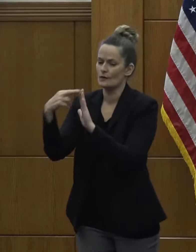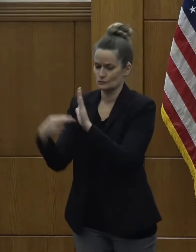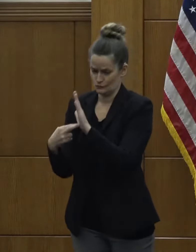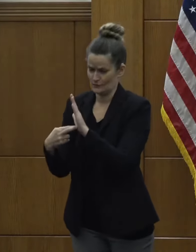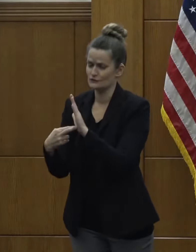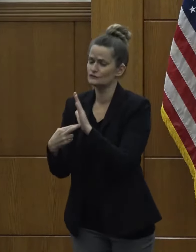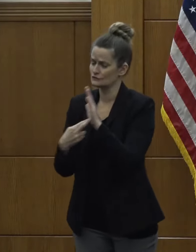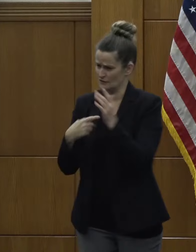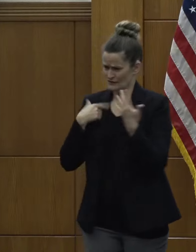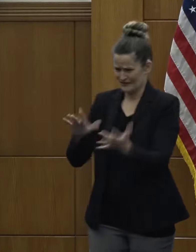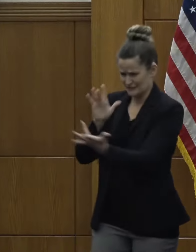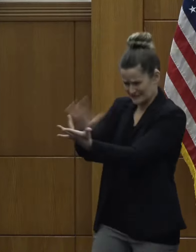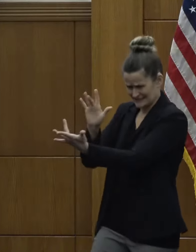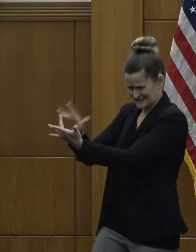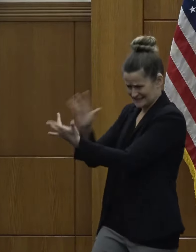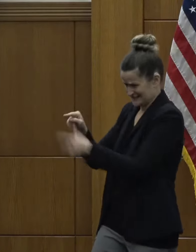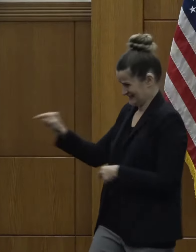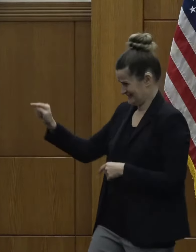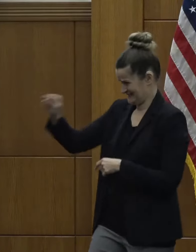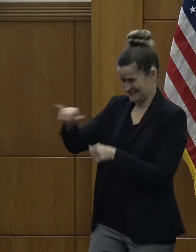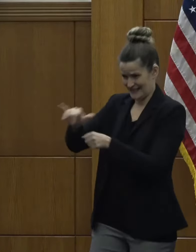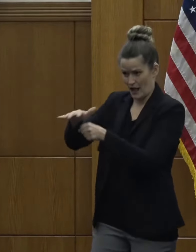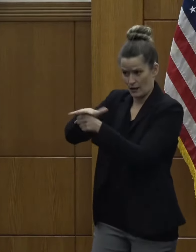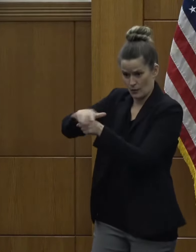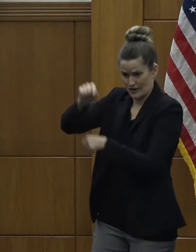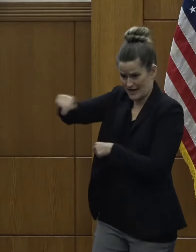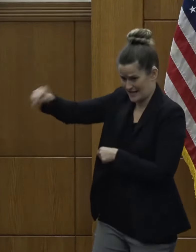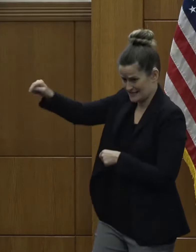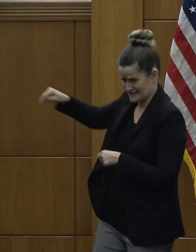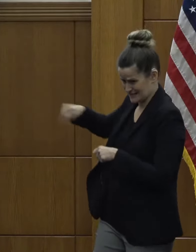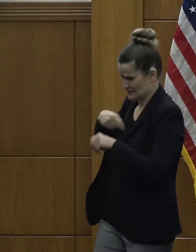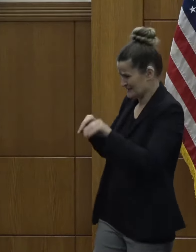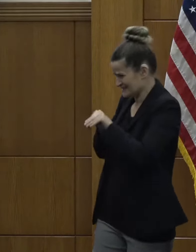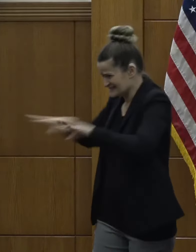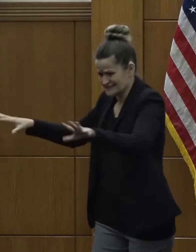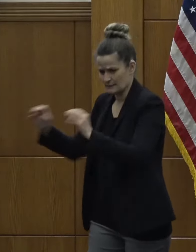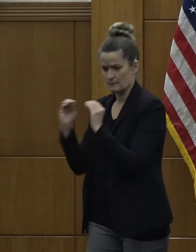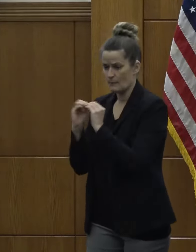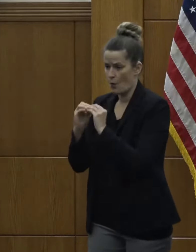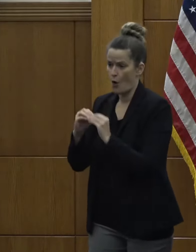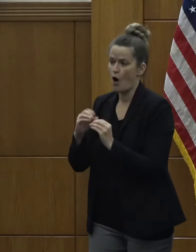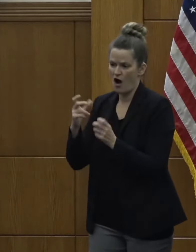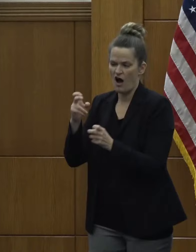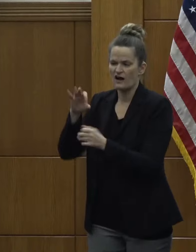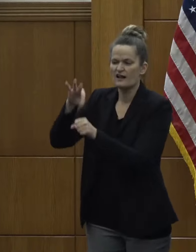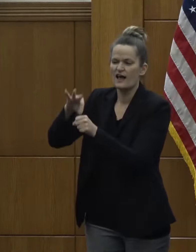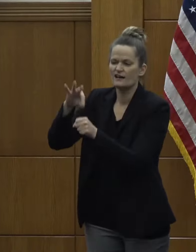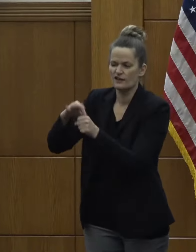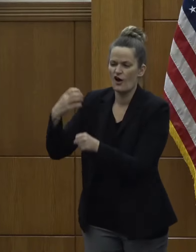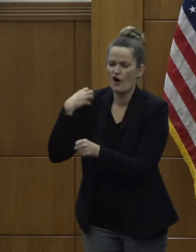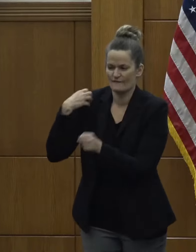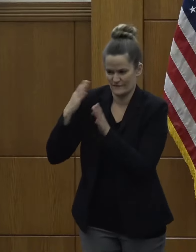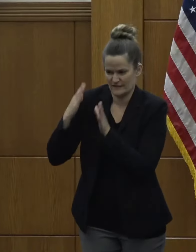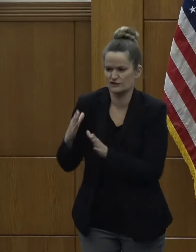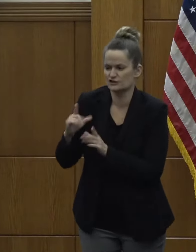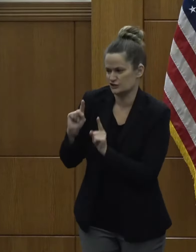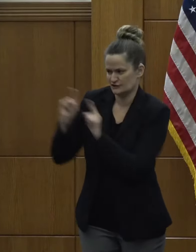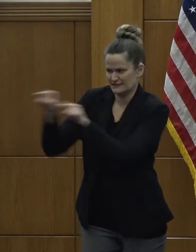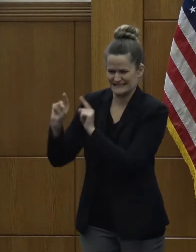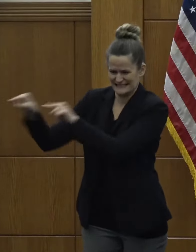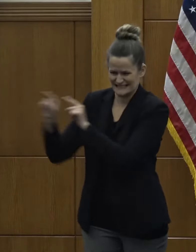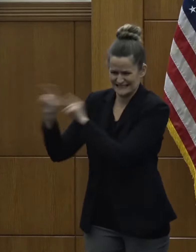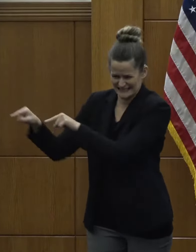they are deploying more officers of election and supplies to those universities, to those precincts on their campuses. And